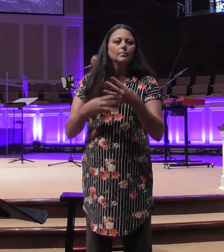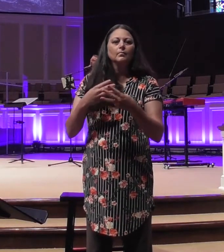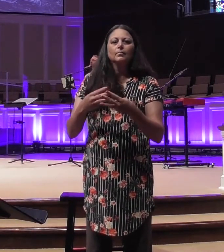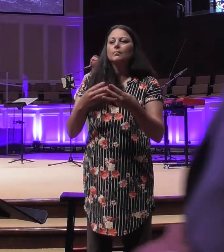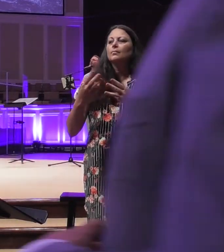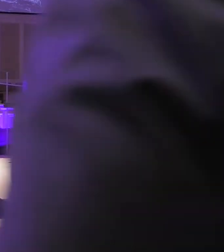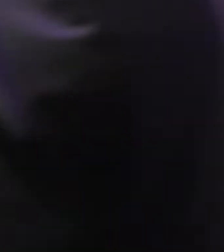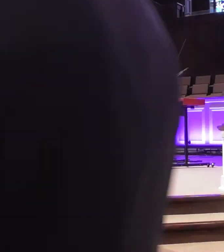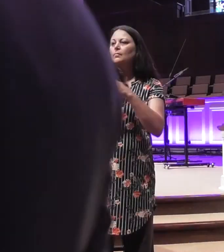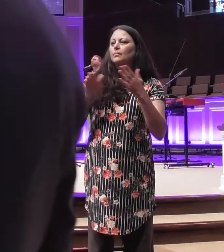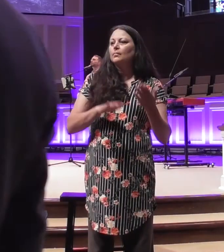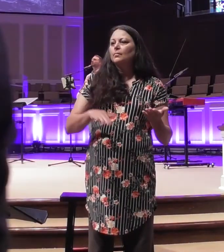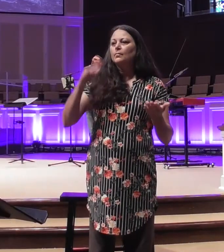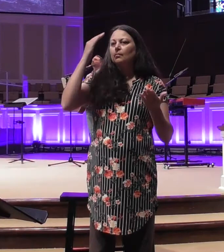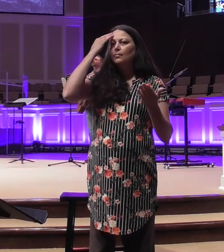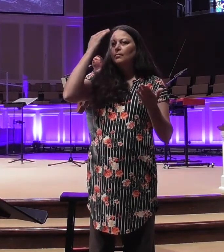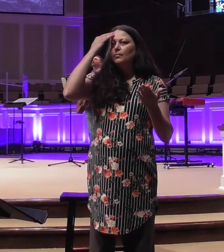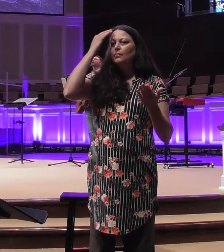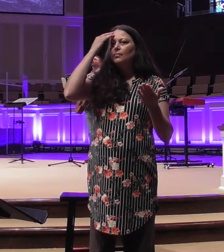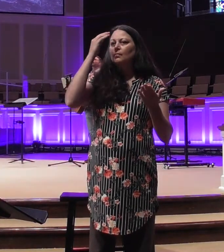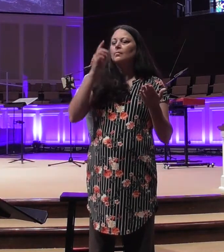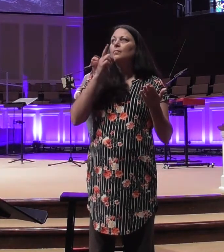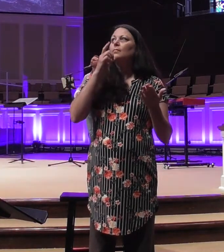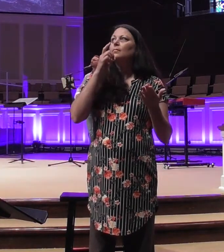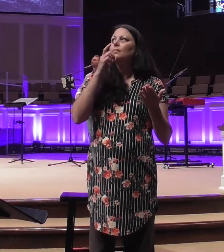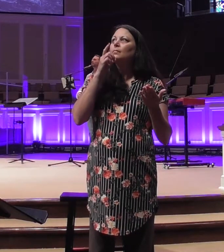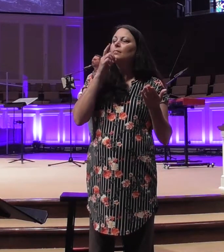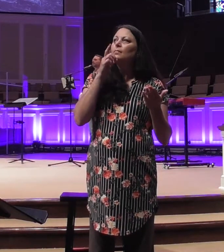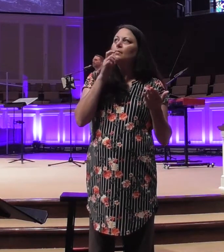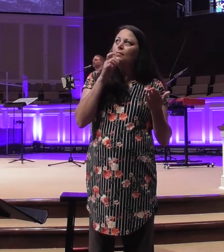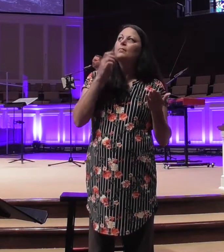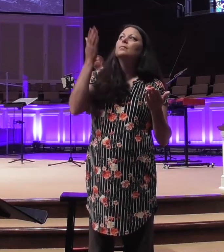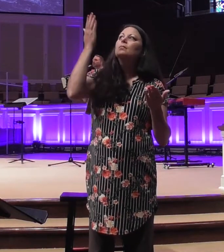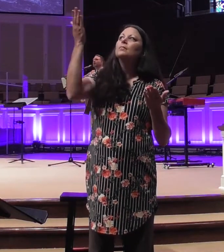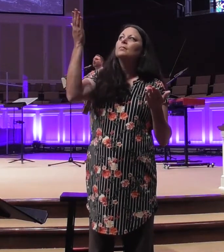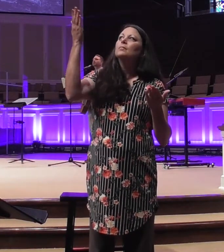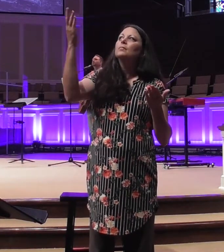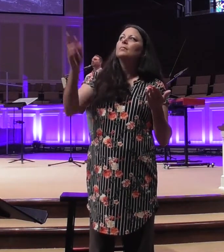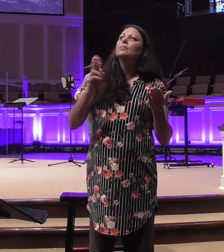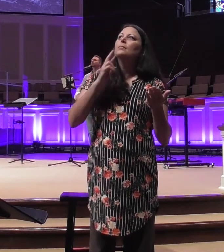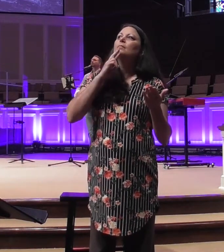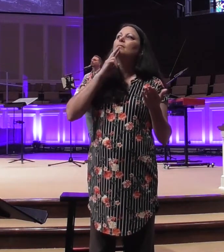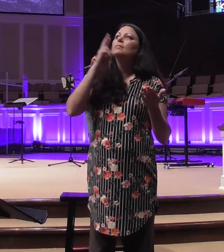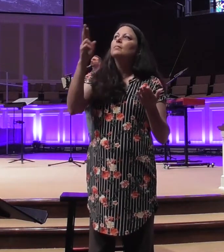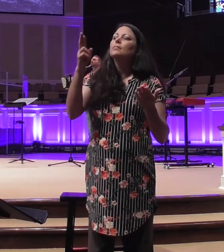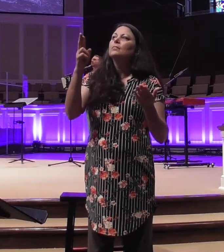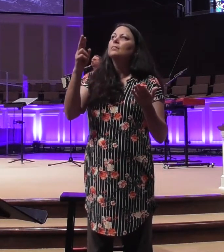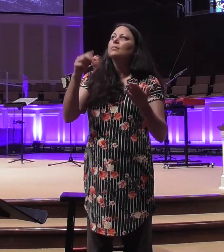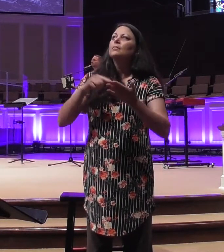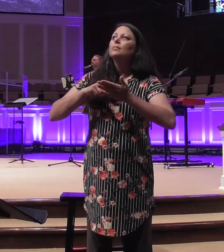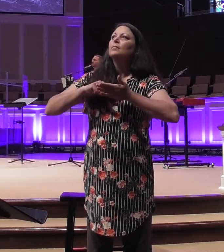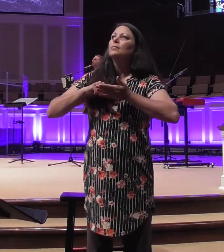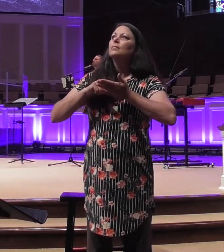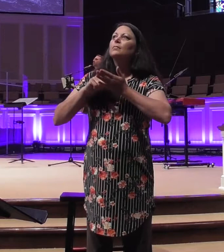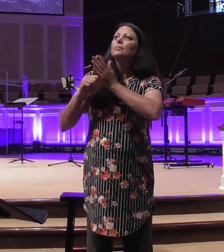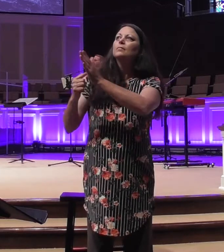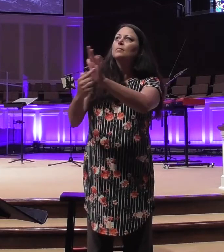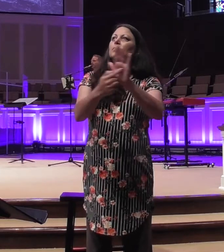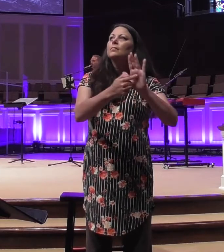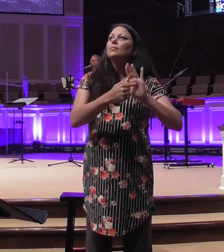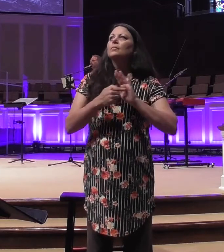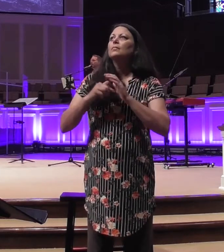You've shown us the way to your heart. So Father, I pray, make me